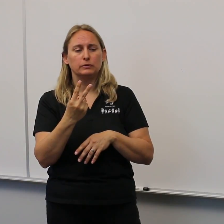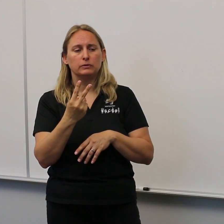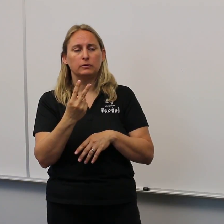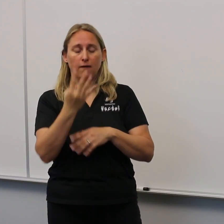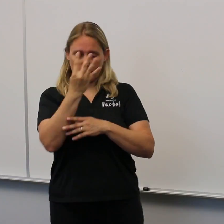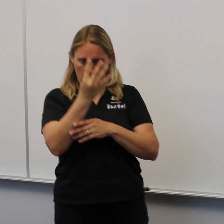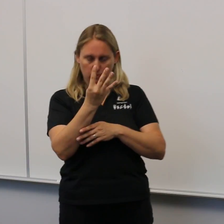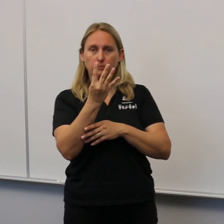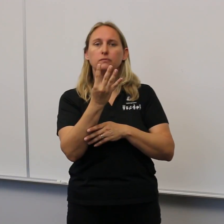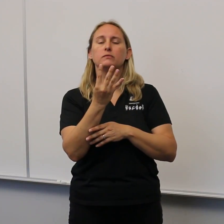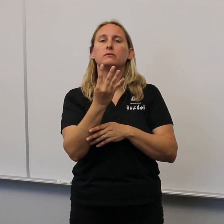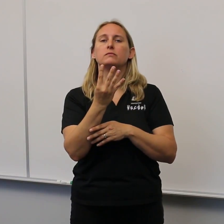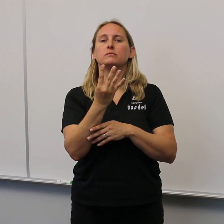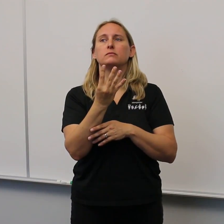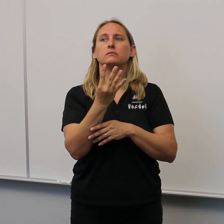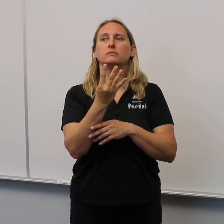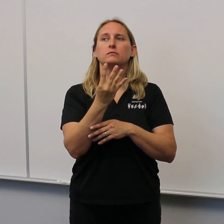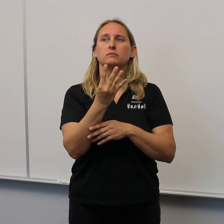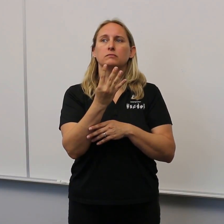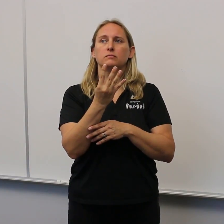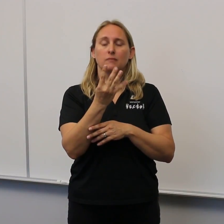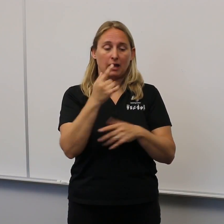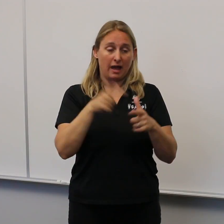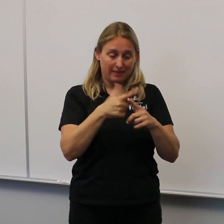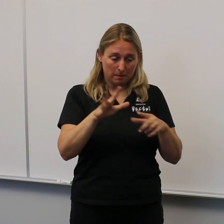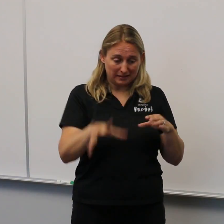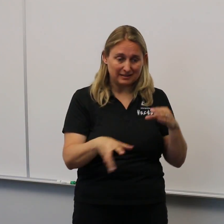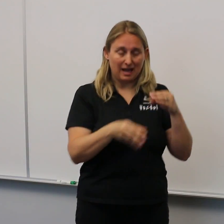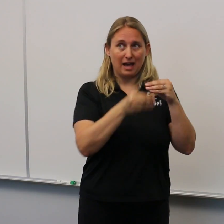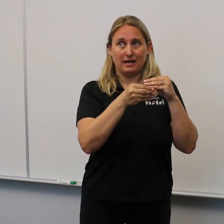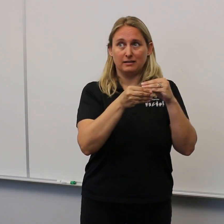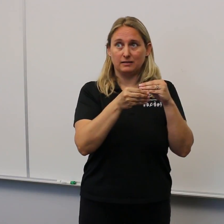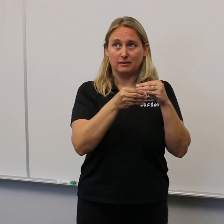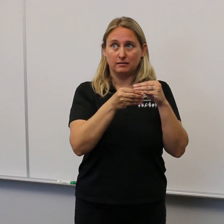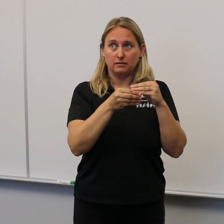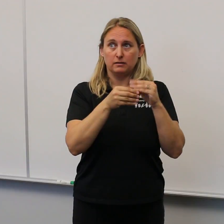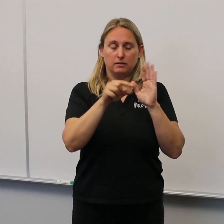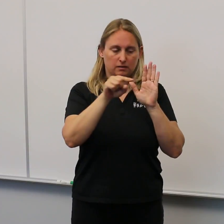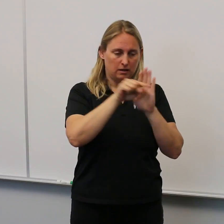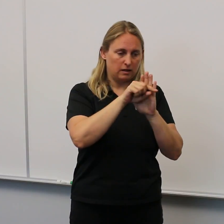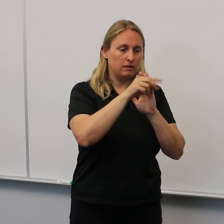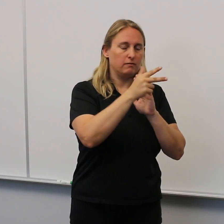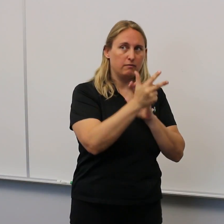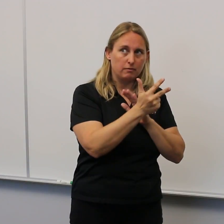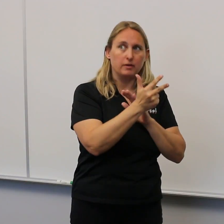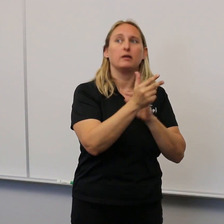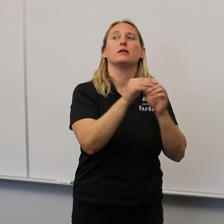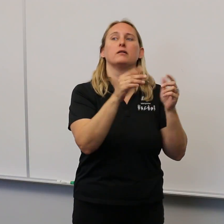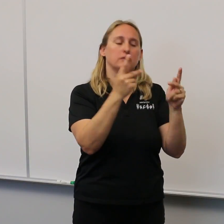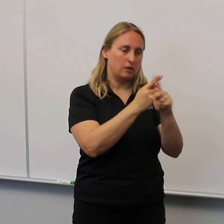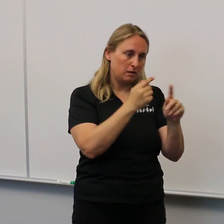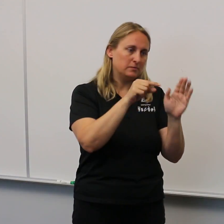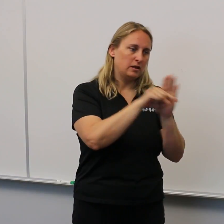4. And I'm adding to that negative 3 times negative 2.